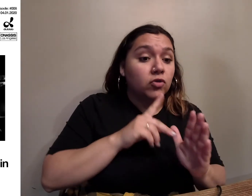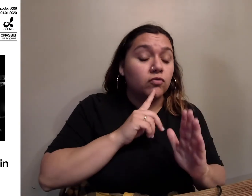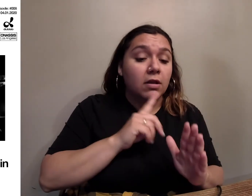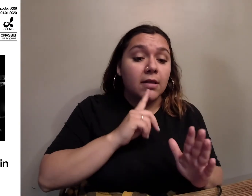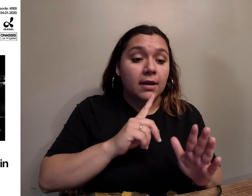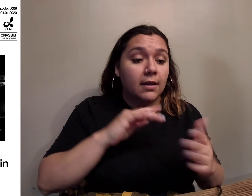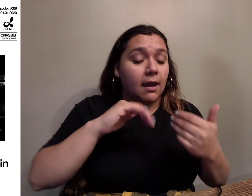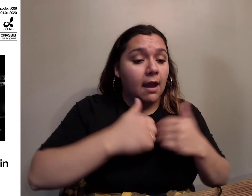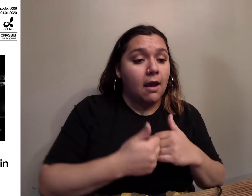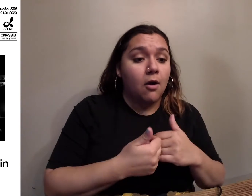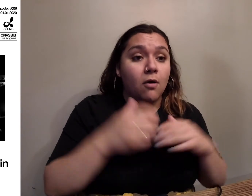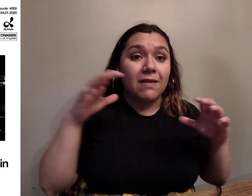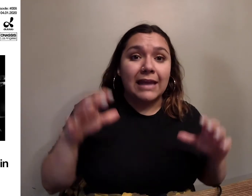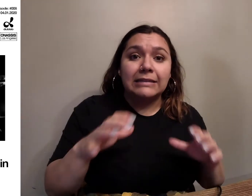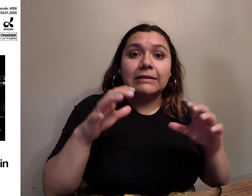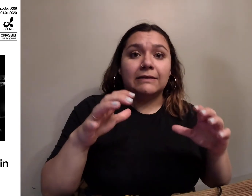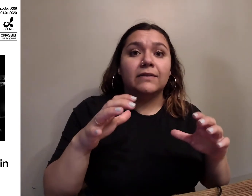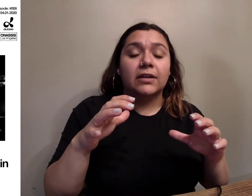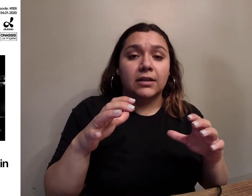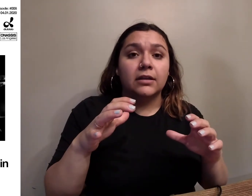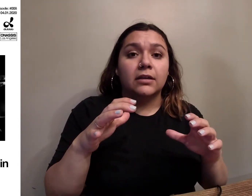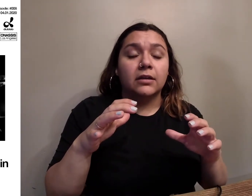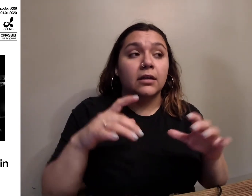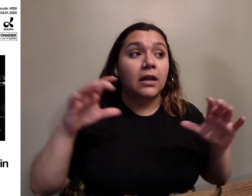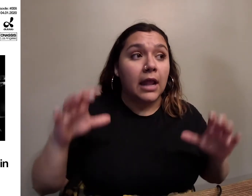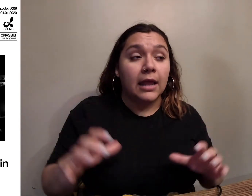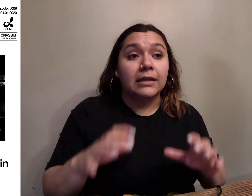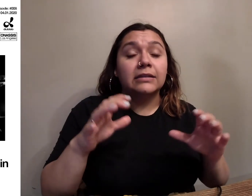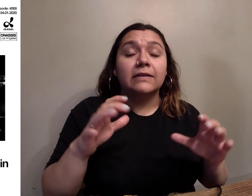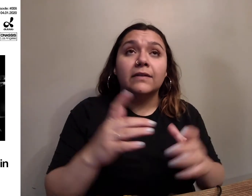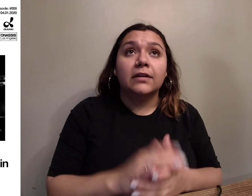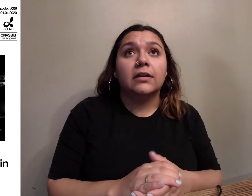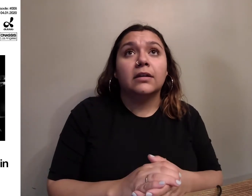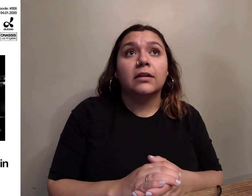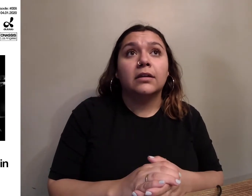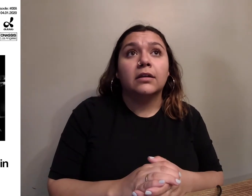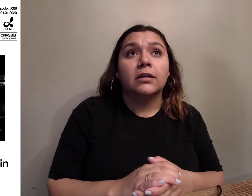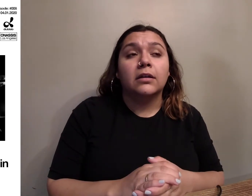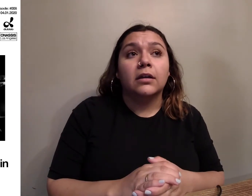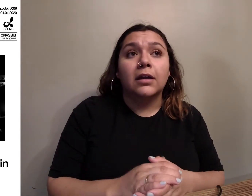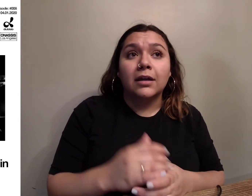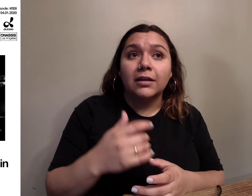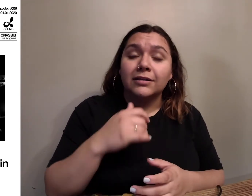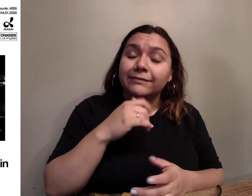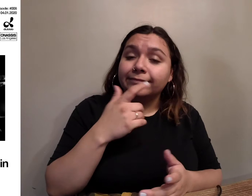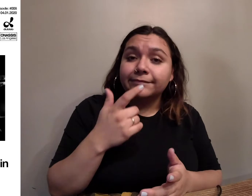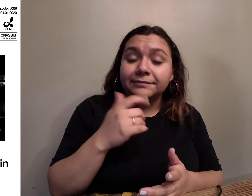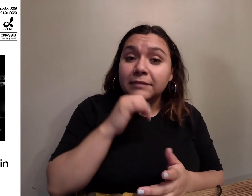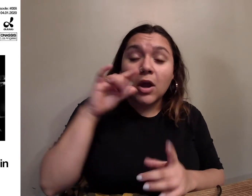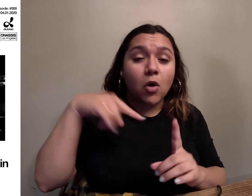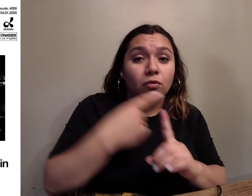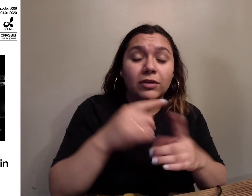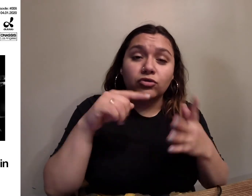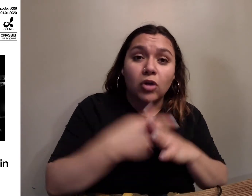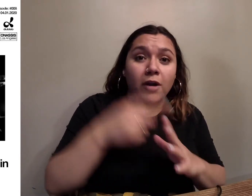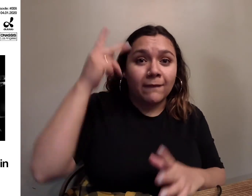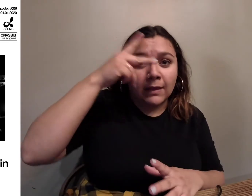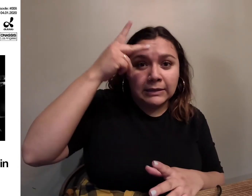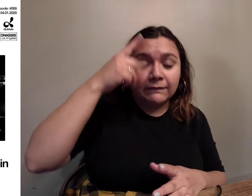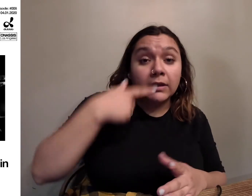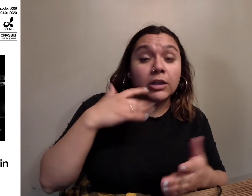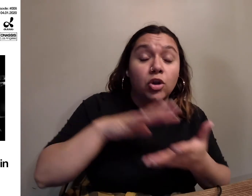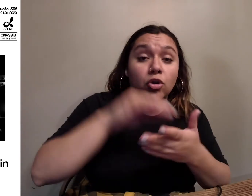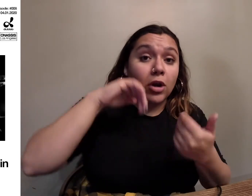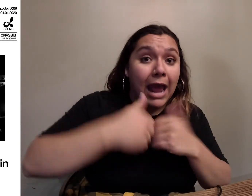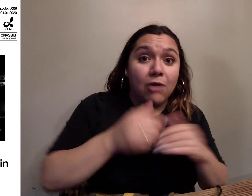way the activity in philosophy as an activity has been defined since its beginning, is to philosophize, is to learn